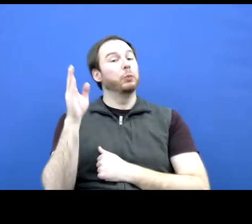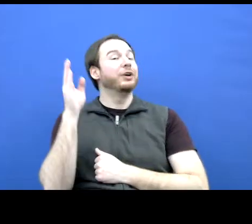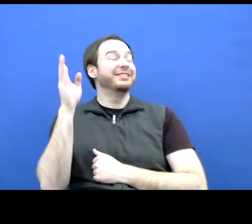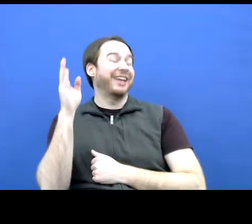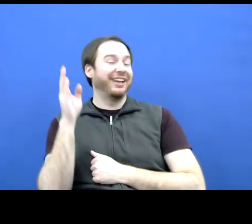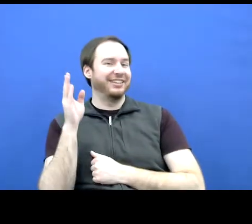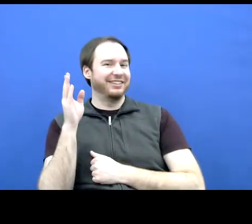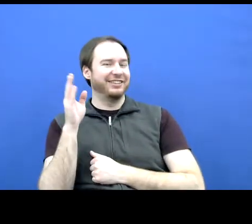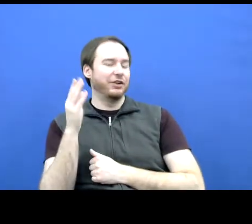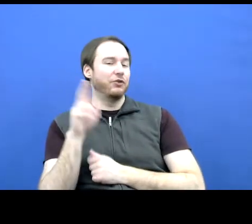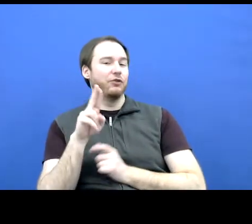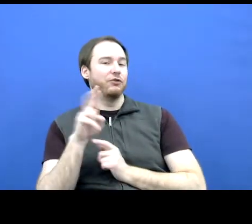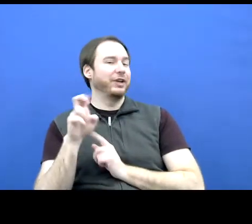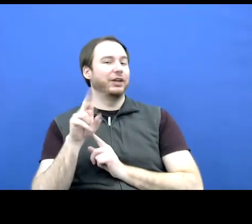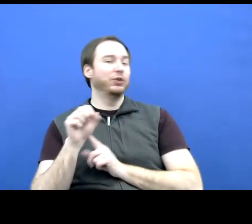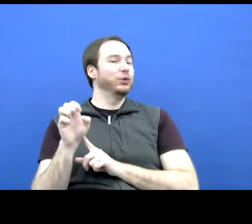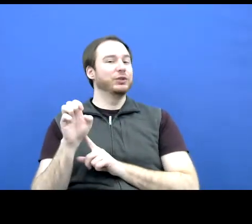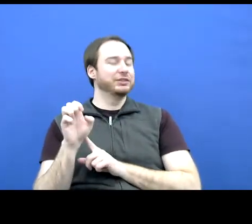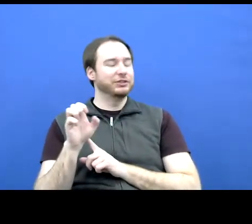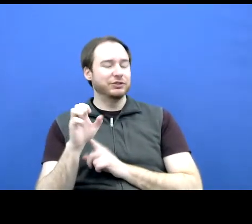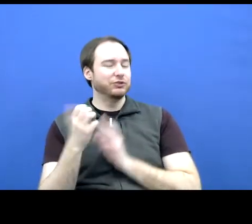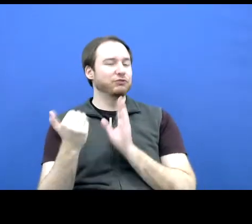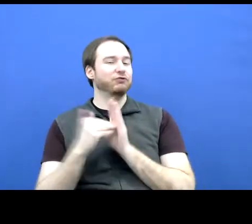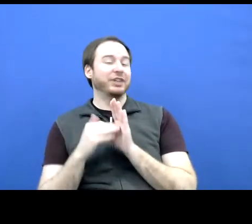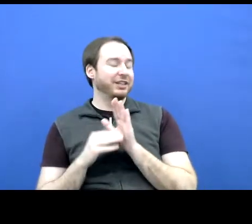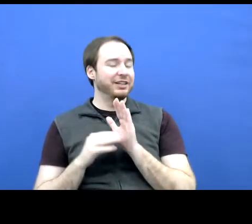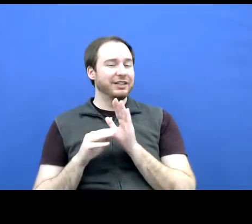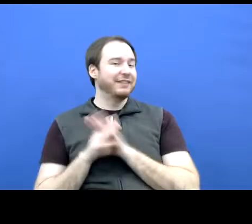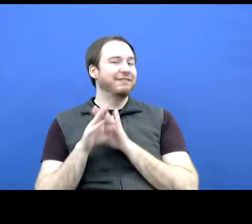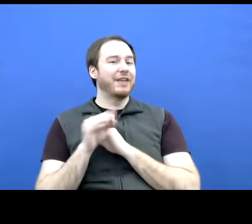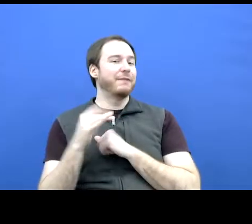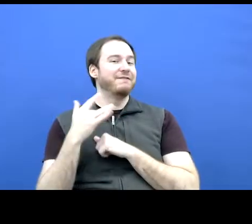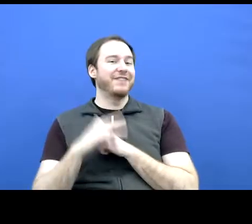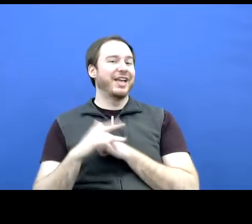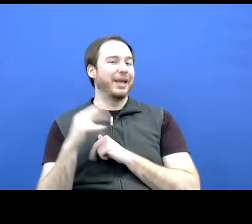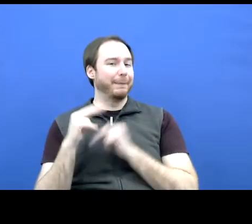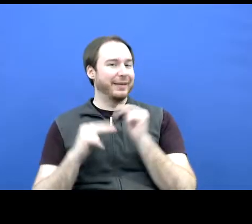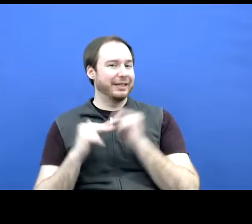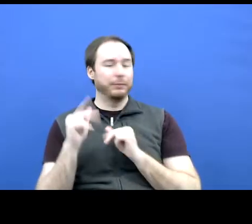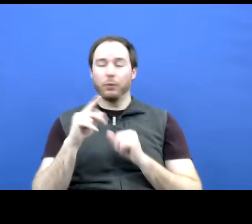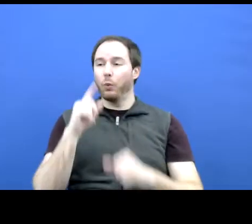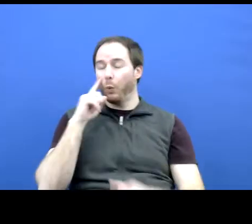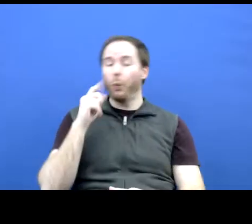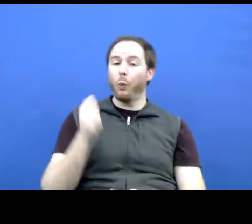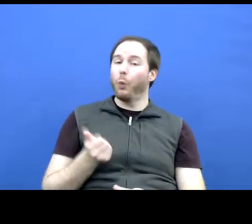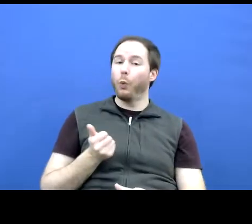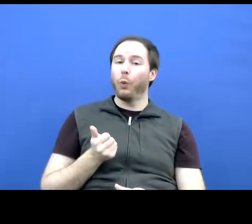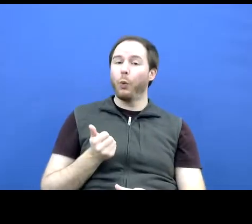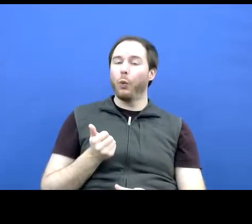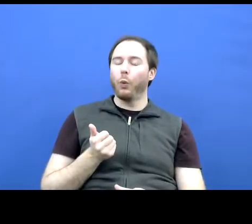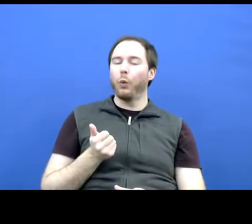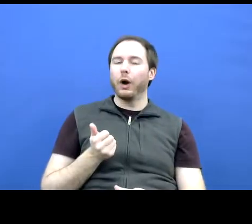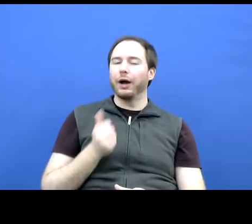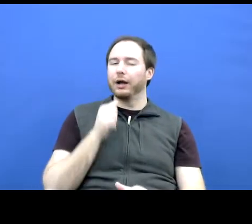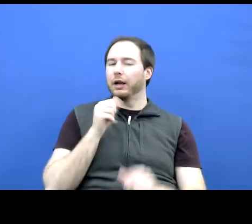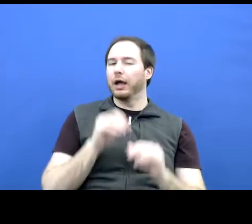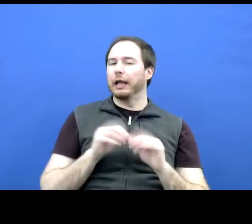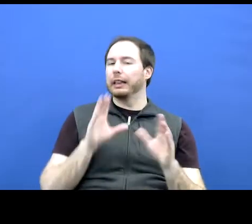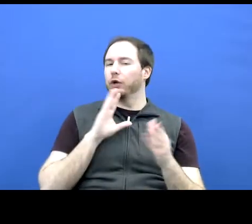as reuse or redevelopment of vacant buildings, many people don't think of,